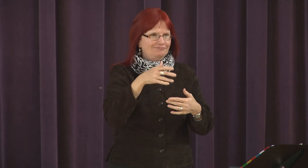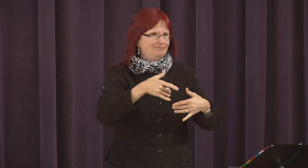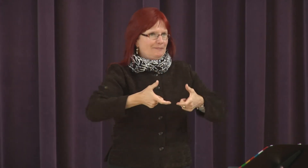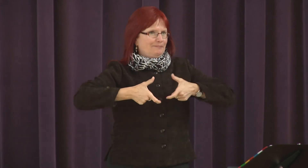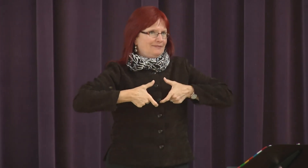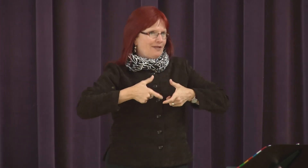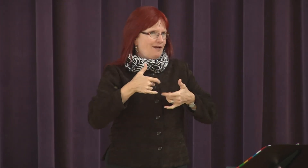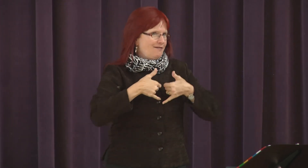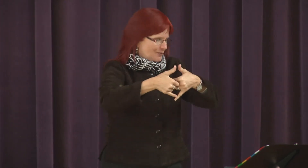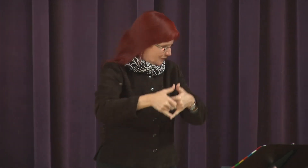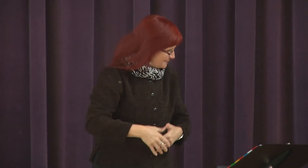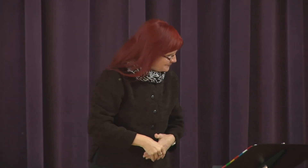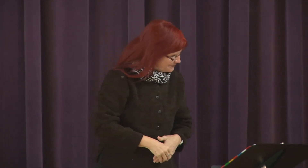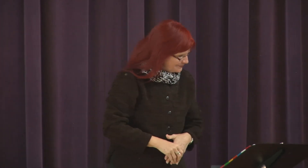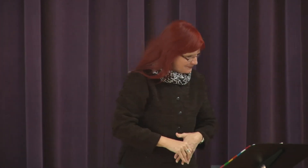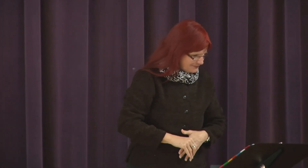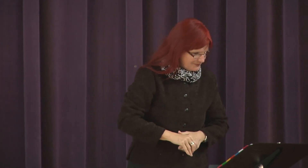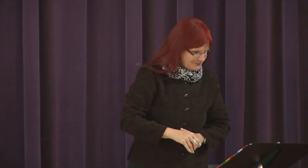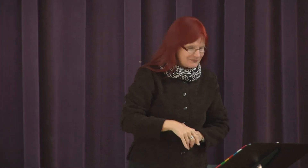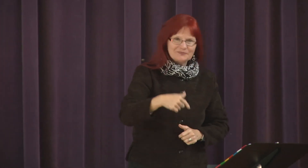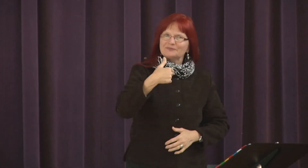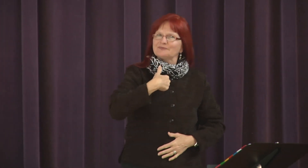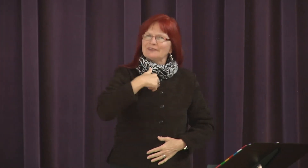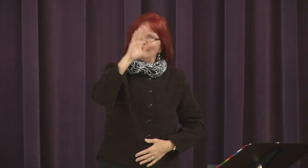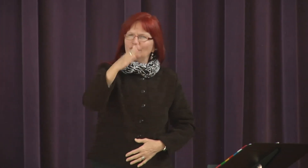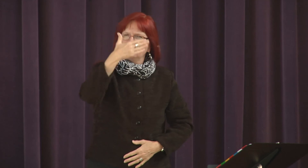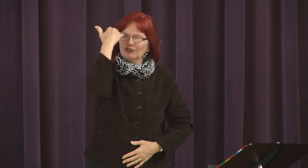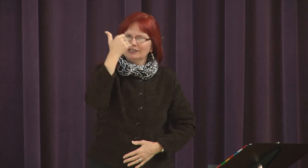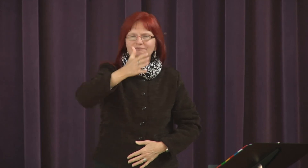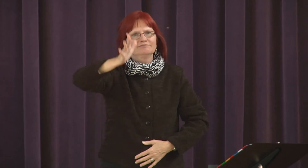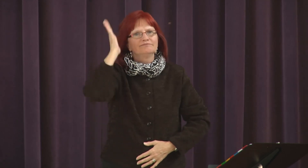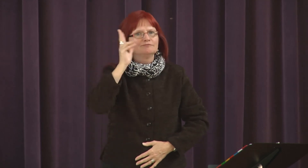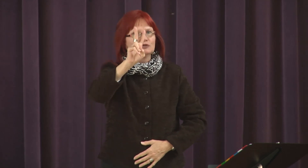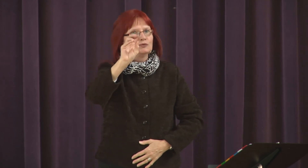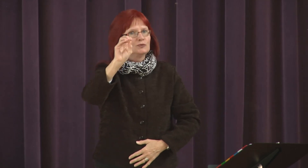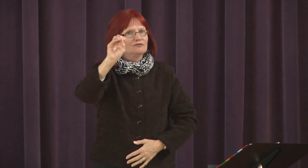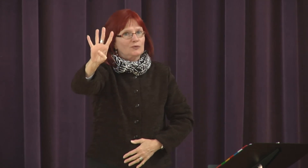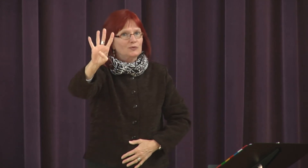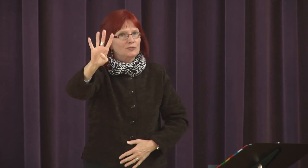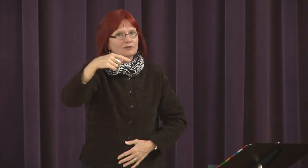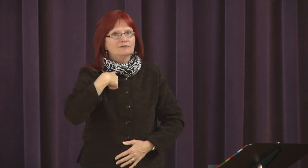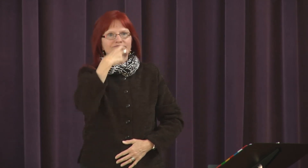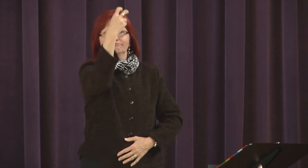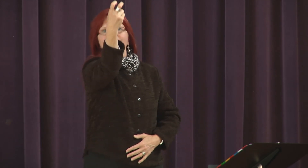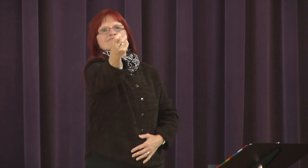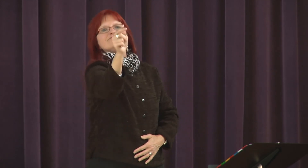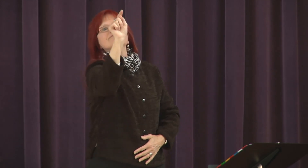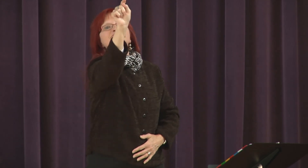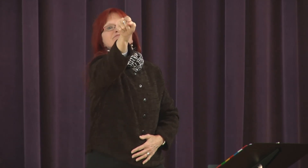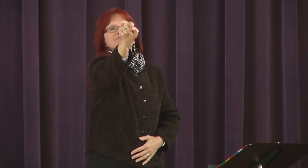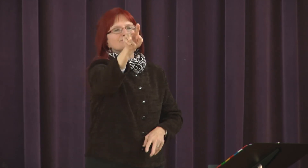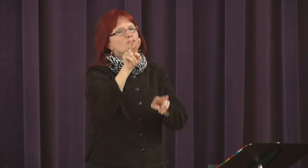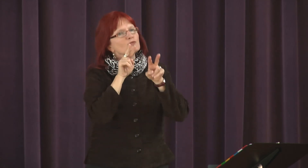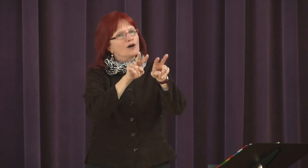to receive the medallion. I will never forget in 2004 when I sat back